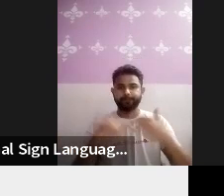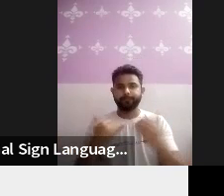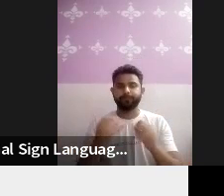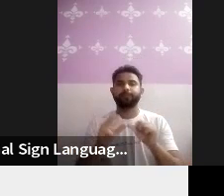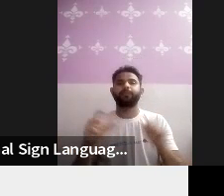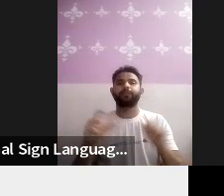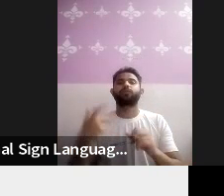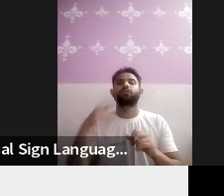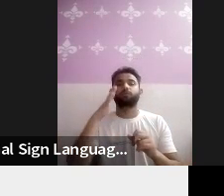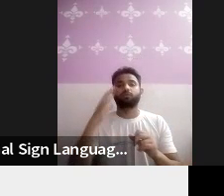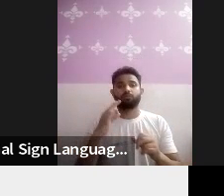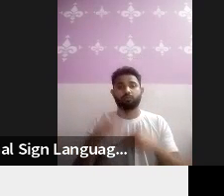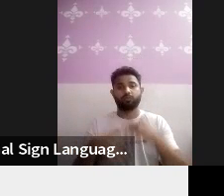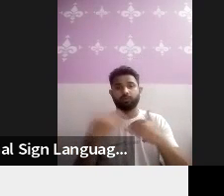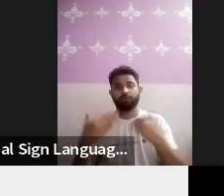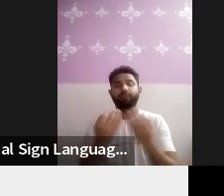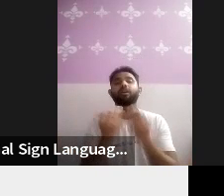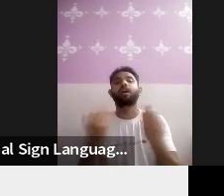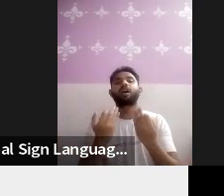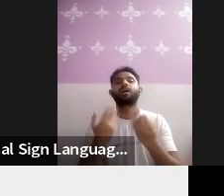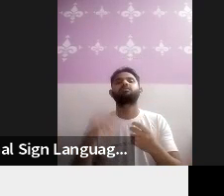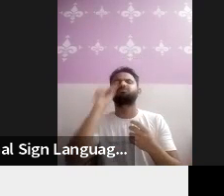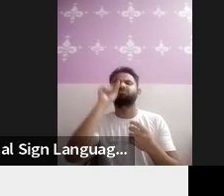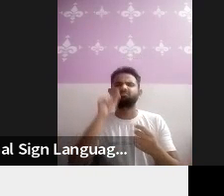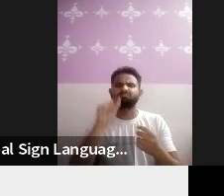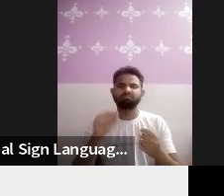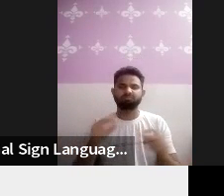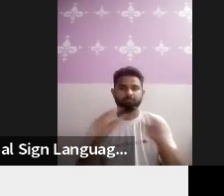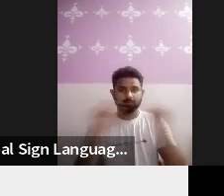a bit of connectivity issue here. Anuba, can you hear me clearly?